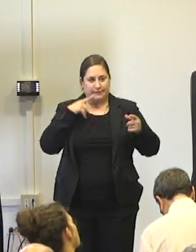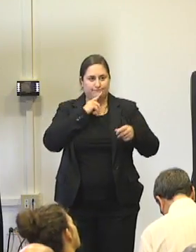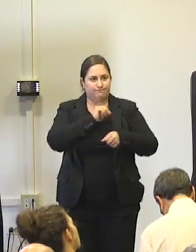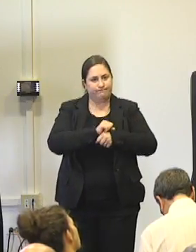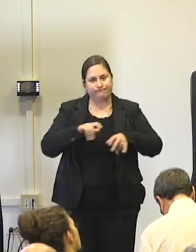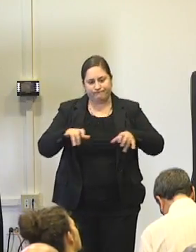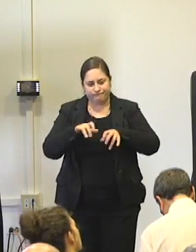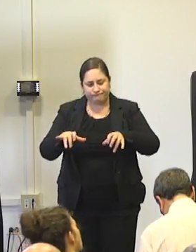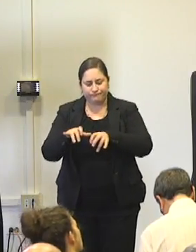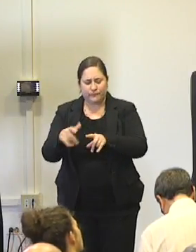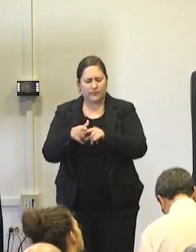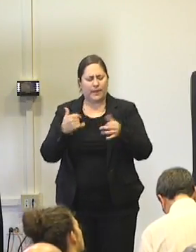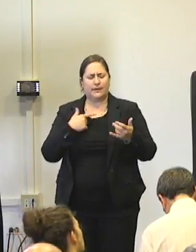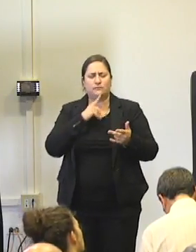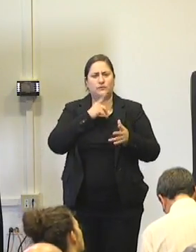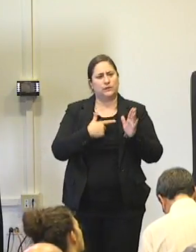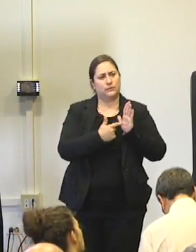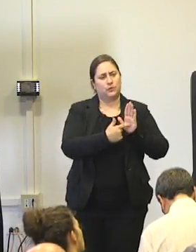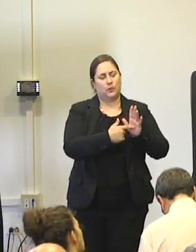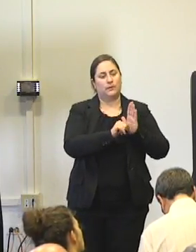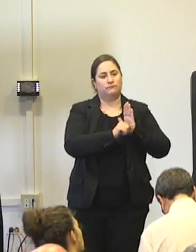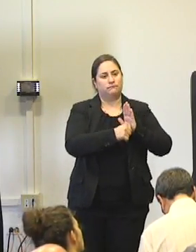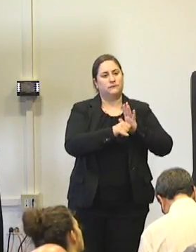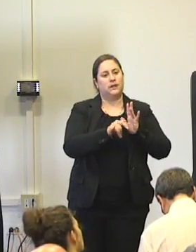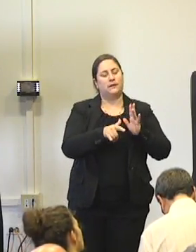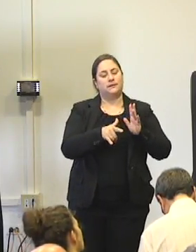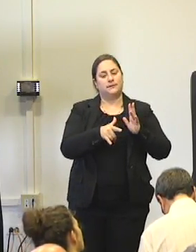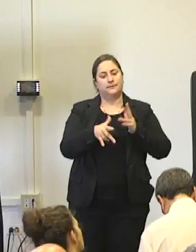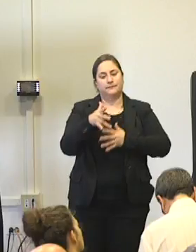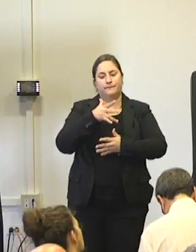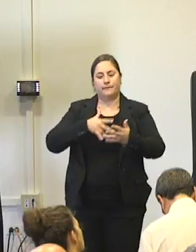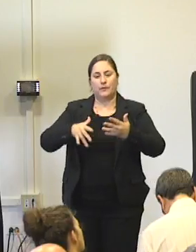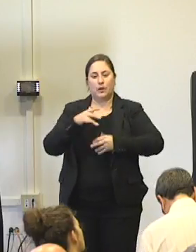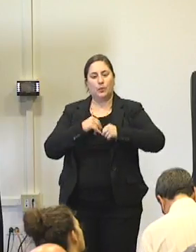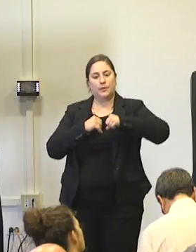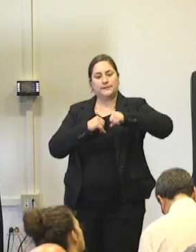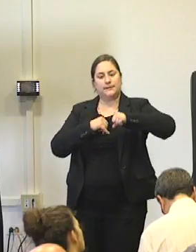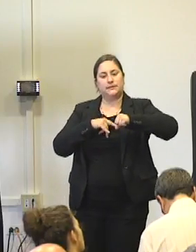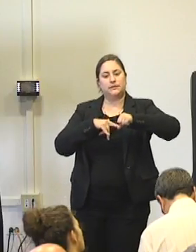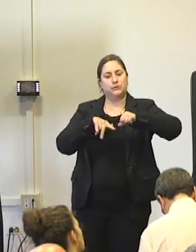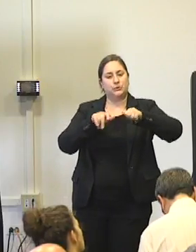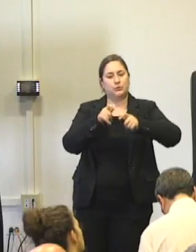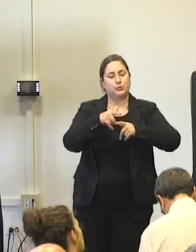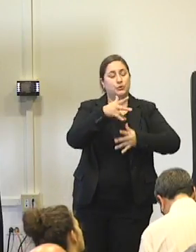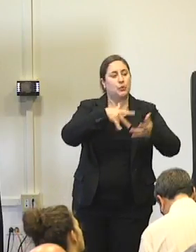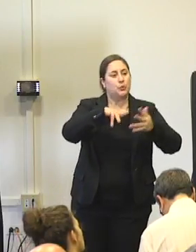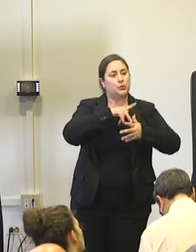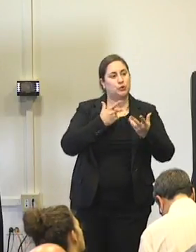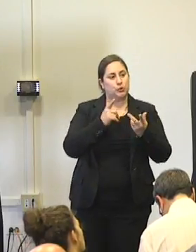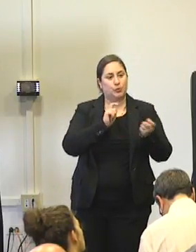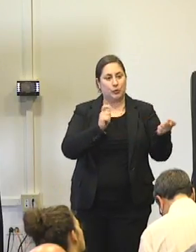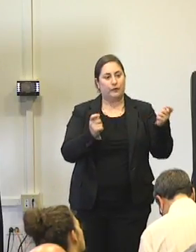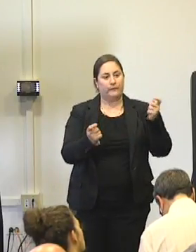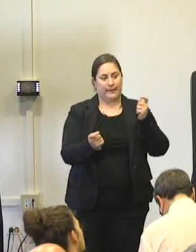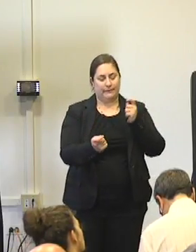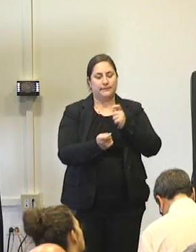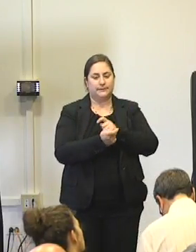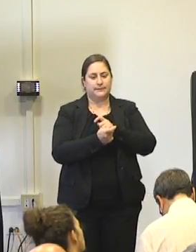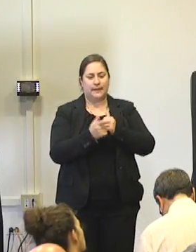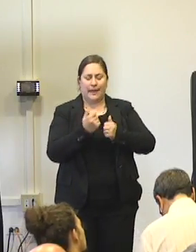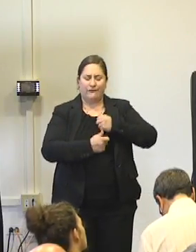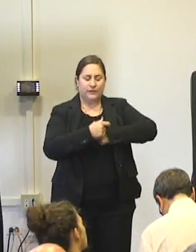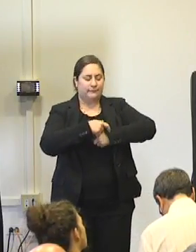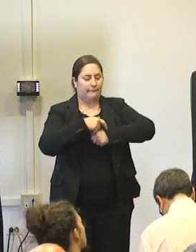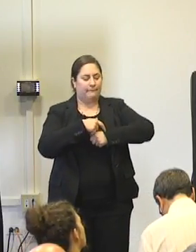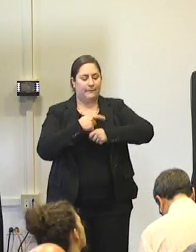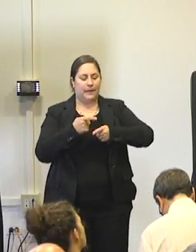really showing the interplay between resistance and social movements, right? Mm-hmm. That at every